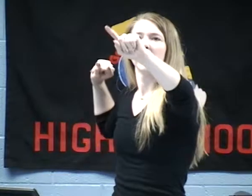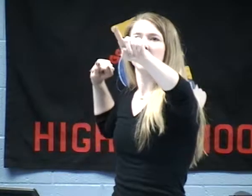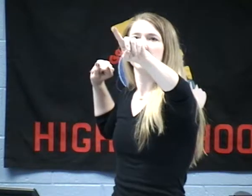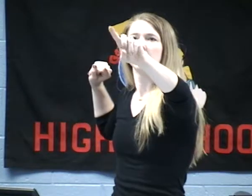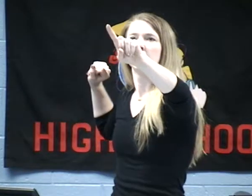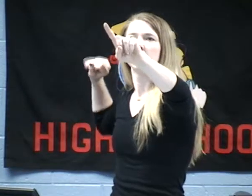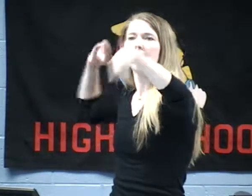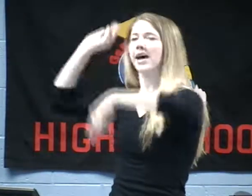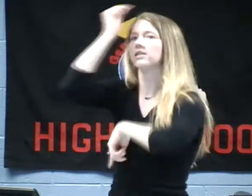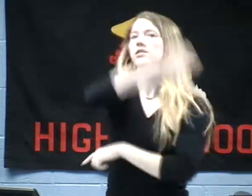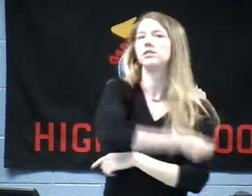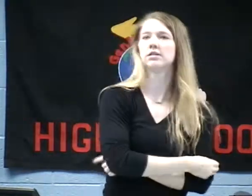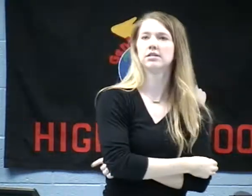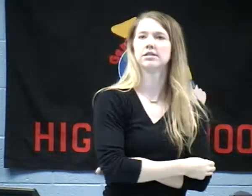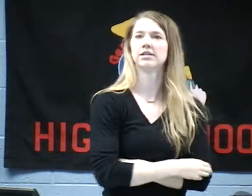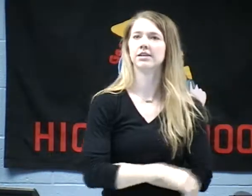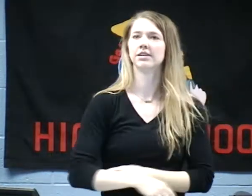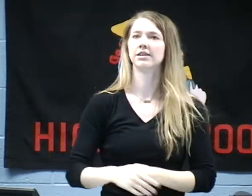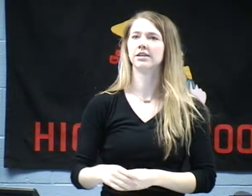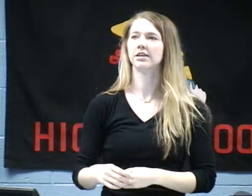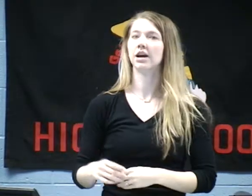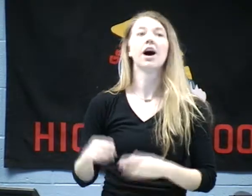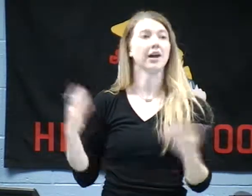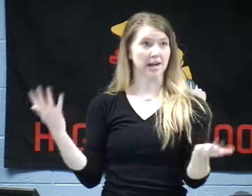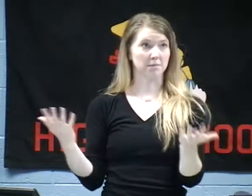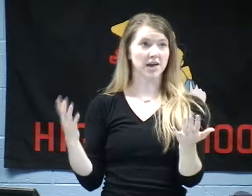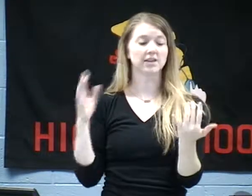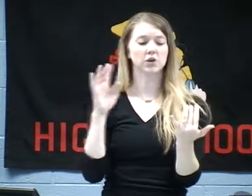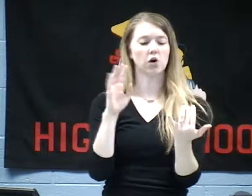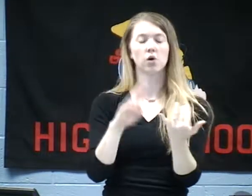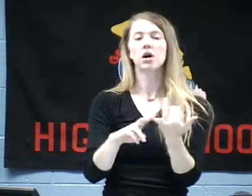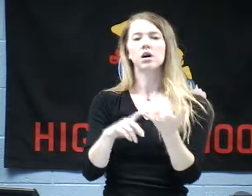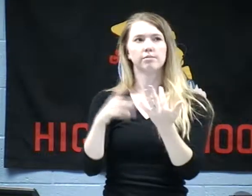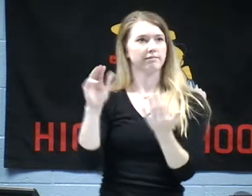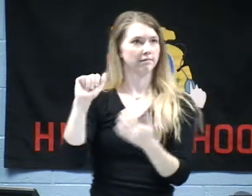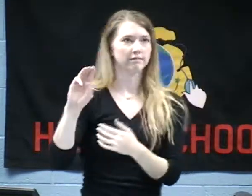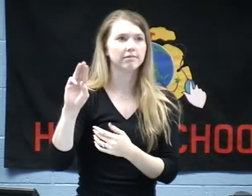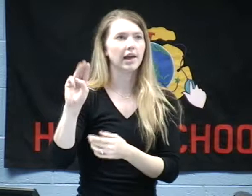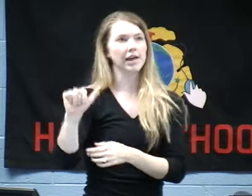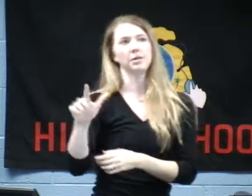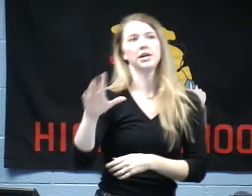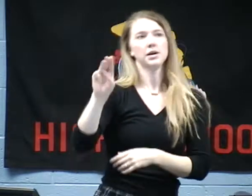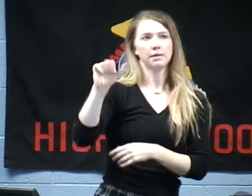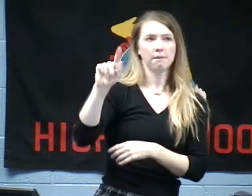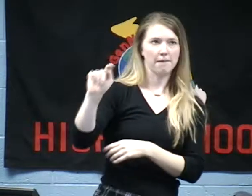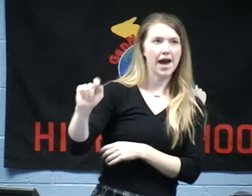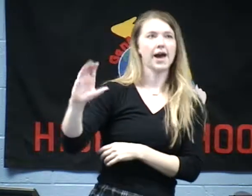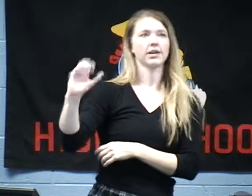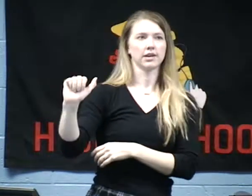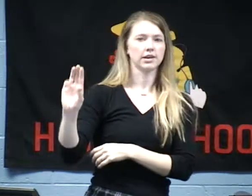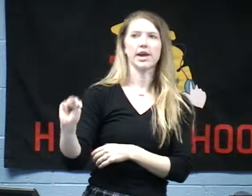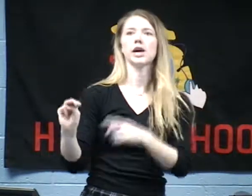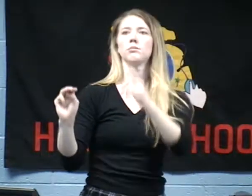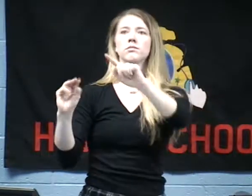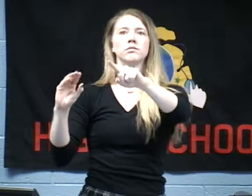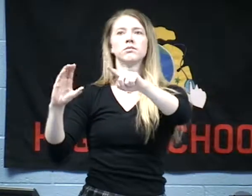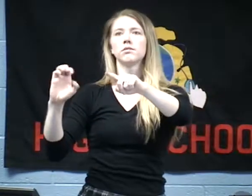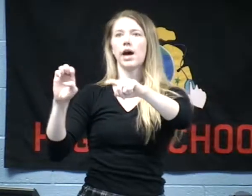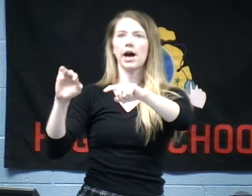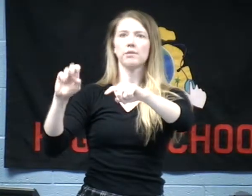Wait. Matt. A name. Yeah. So Amy, Matt, Cam,